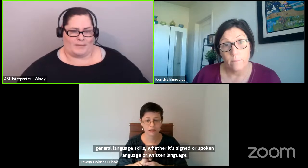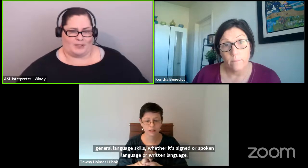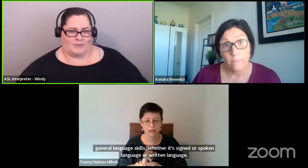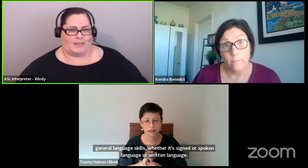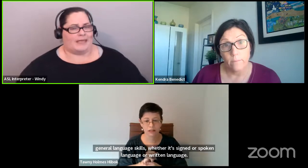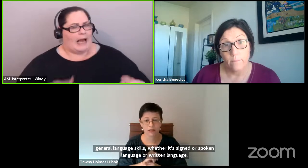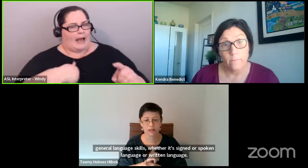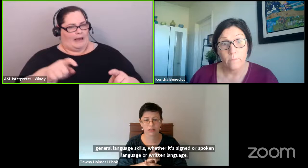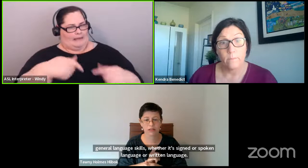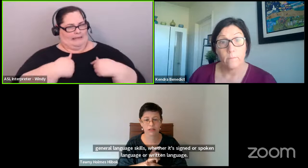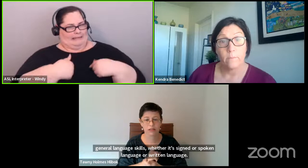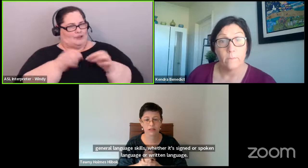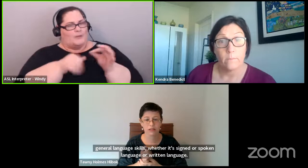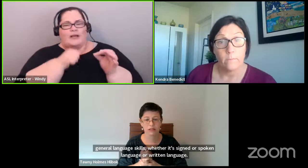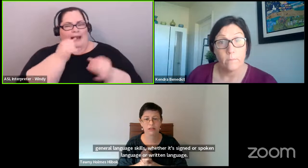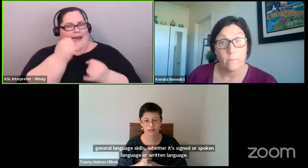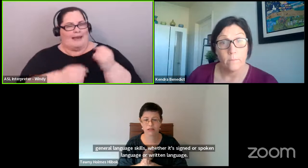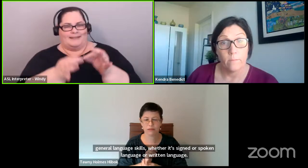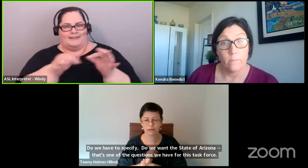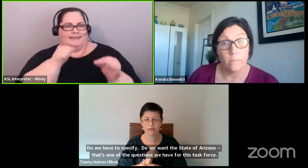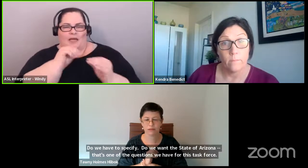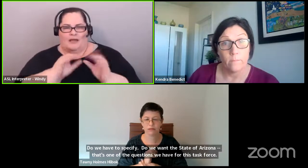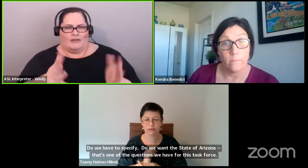Do you want me to repeat?